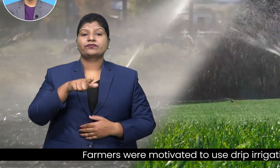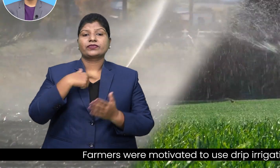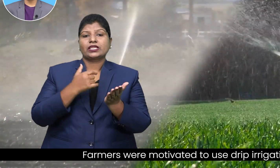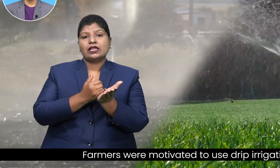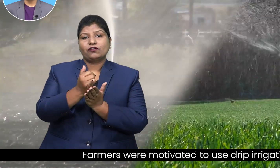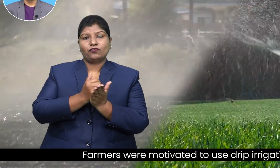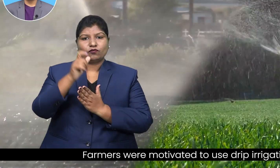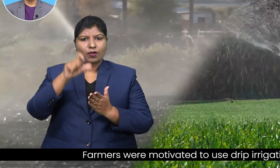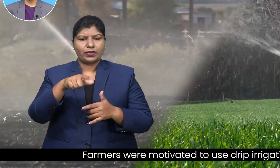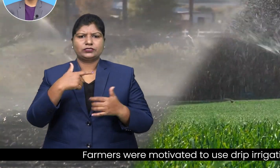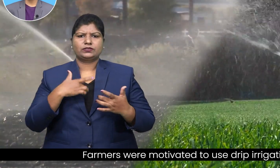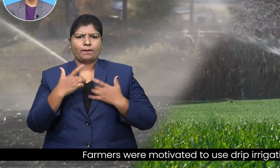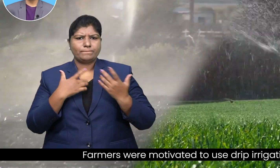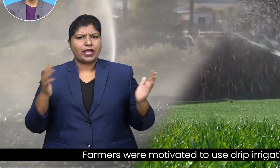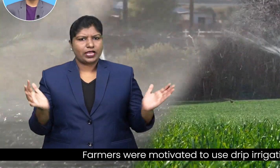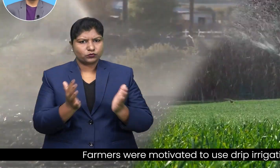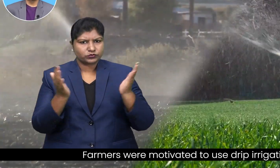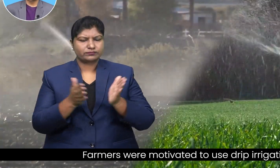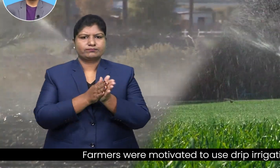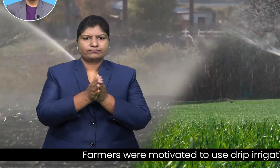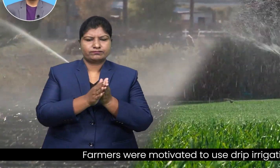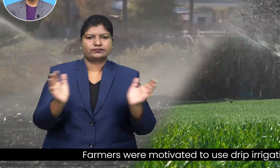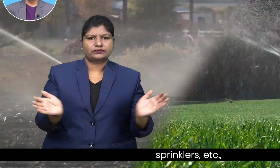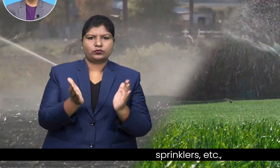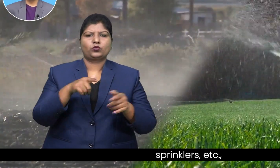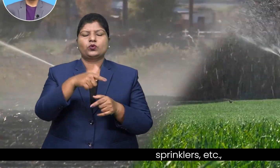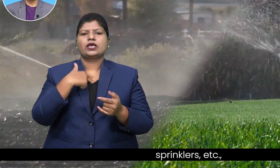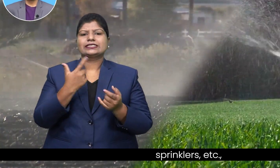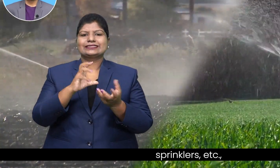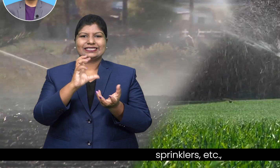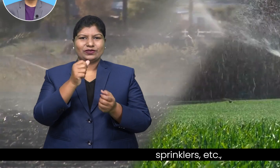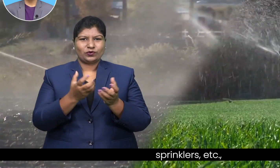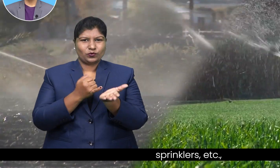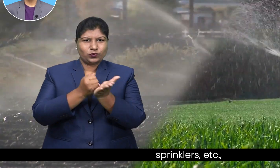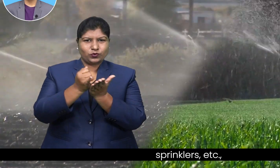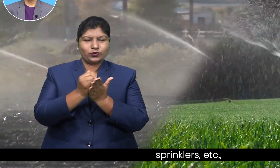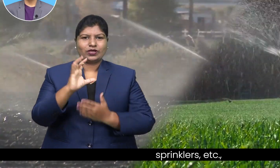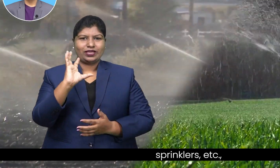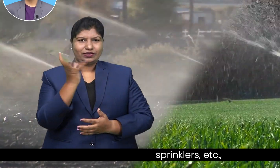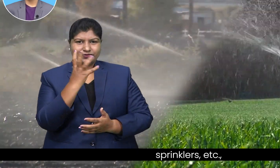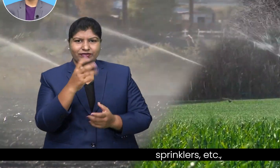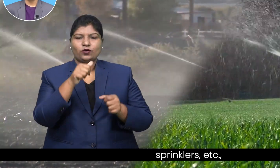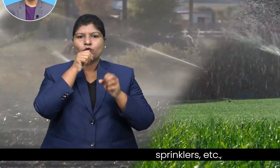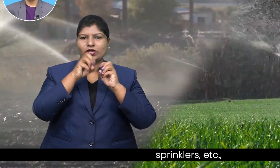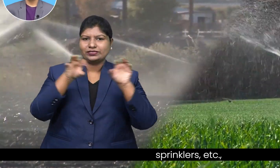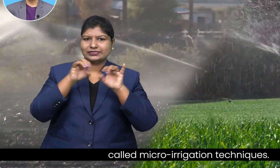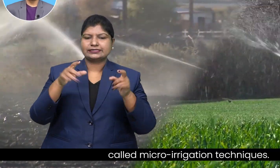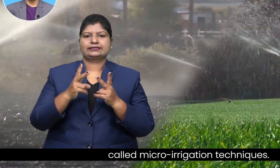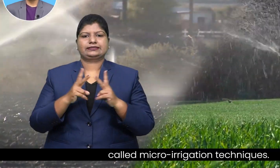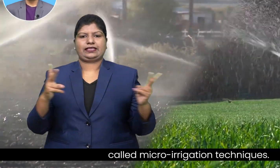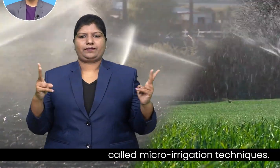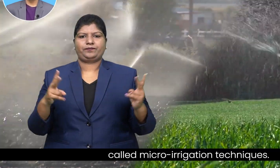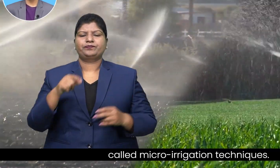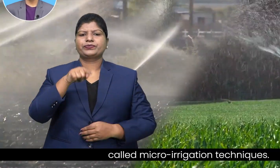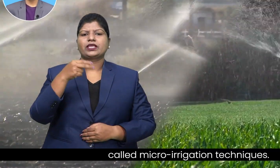Farmers were motivated to use drip irrigation, sprinklers, etc.,